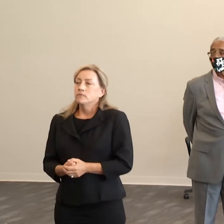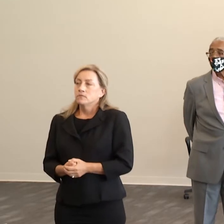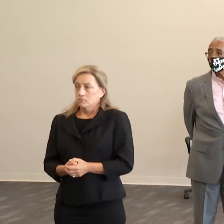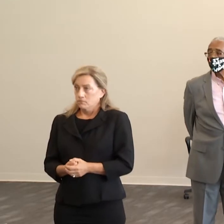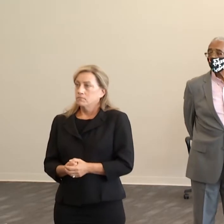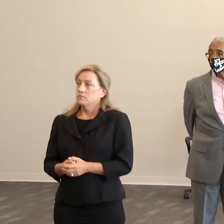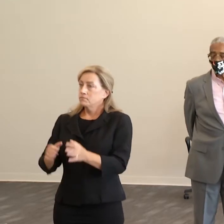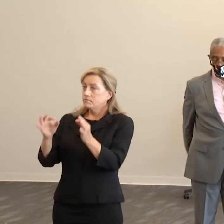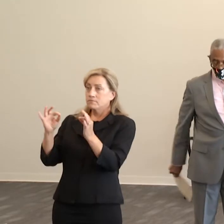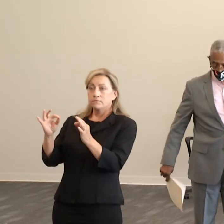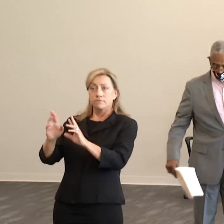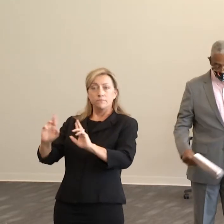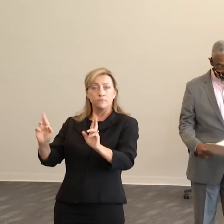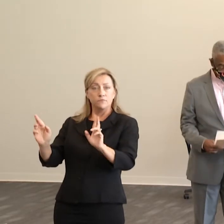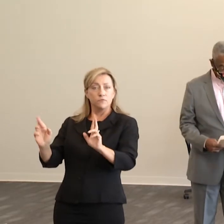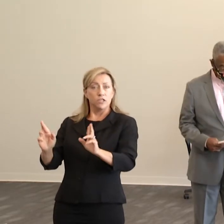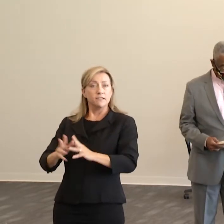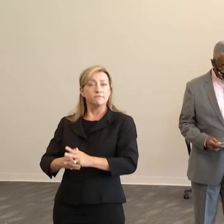Okay, ready to go?